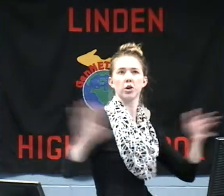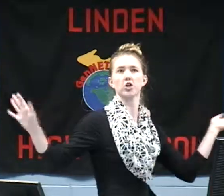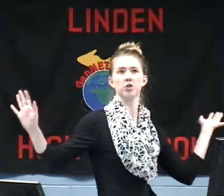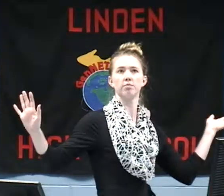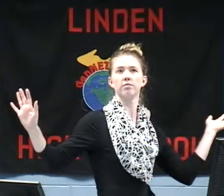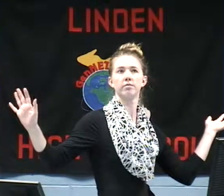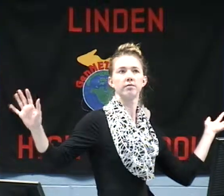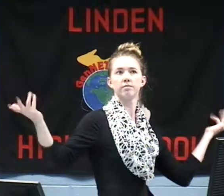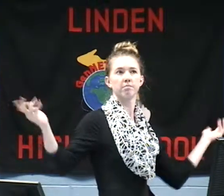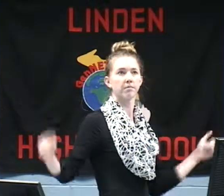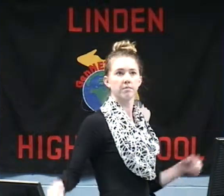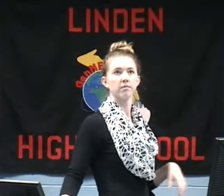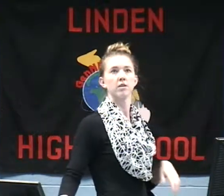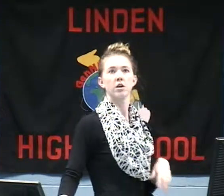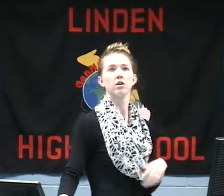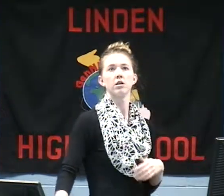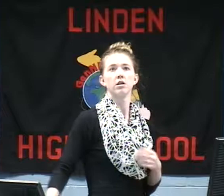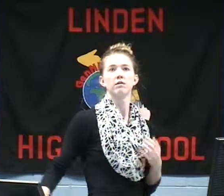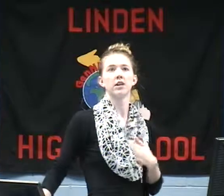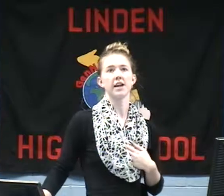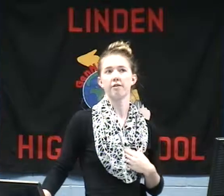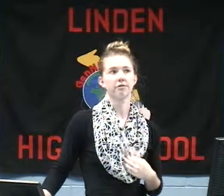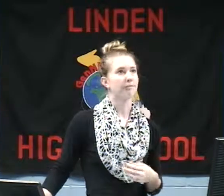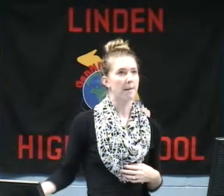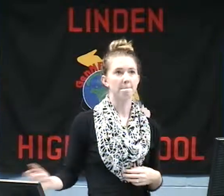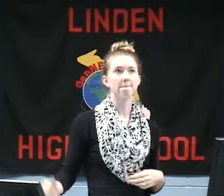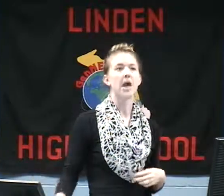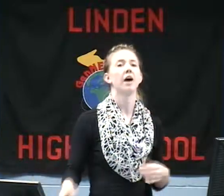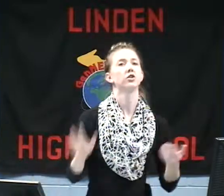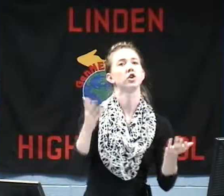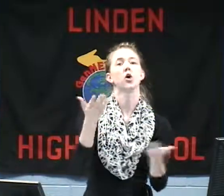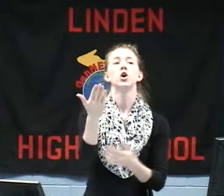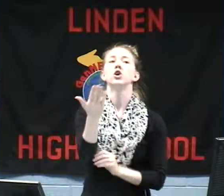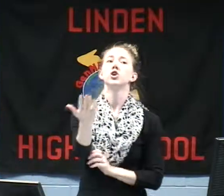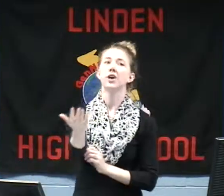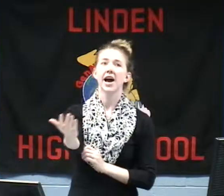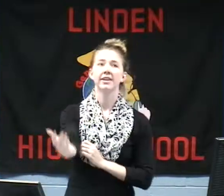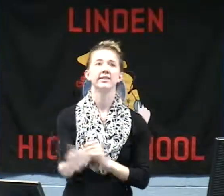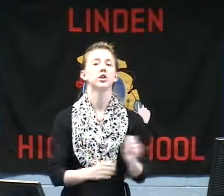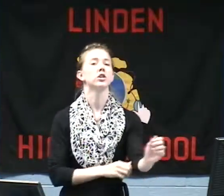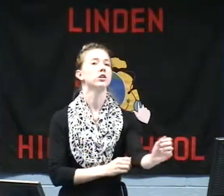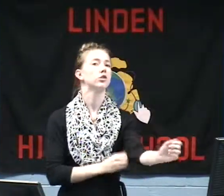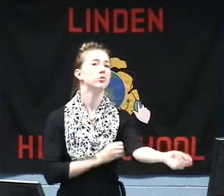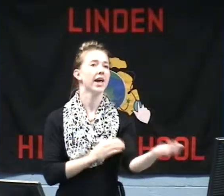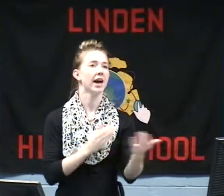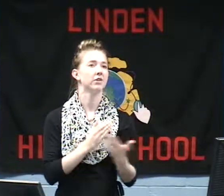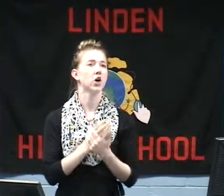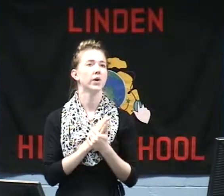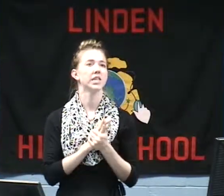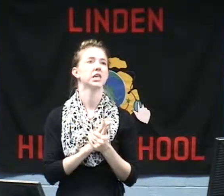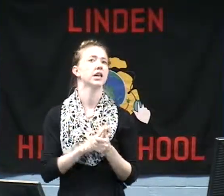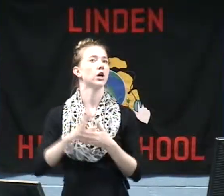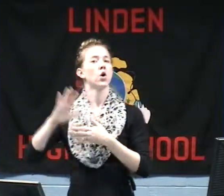interpreters. For the deaf. Yep. So you guys, you might have to go into like,